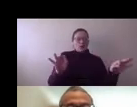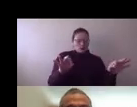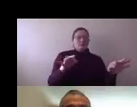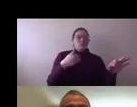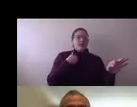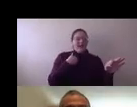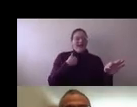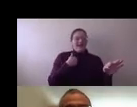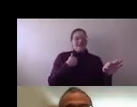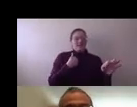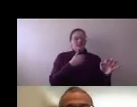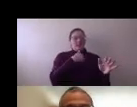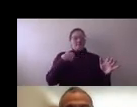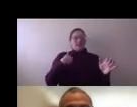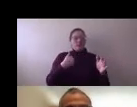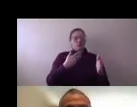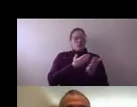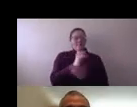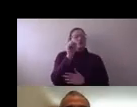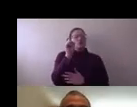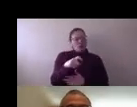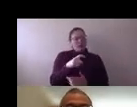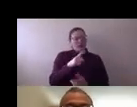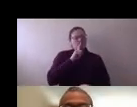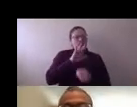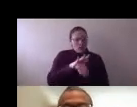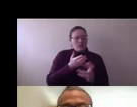should be guaranteed by the Human Rights Declaration.